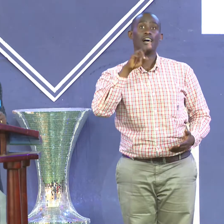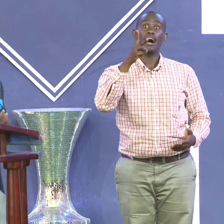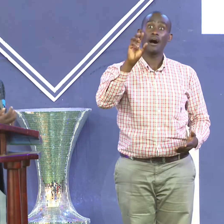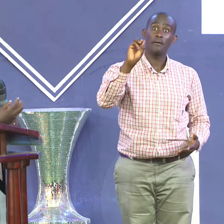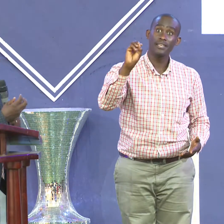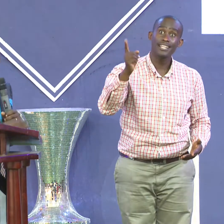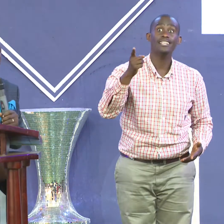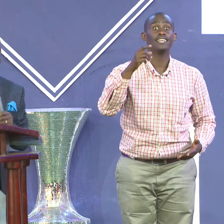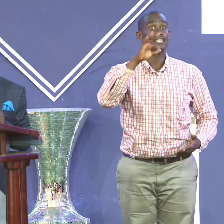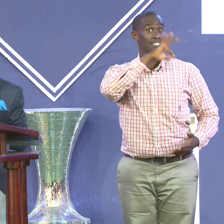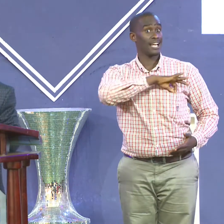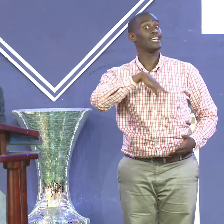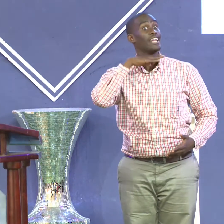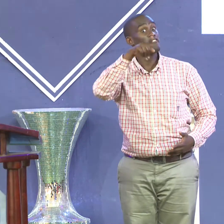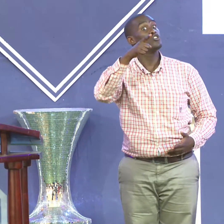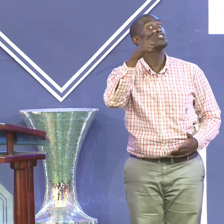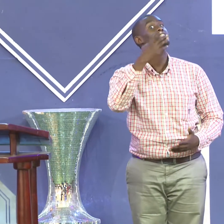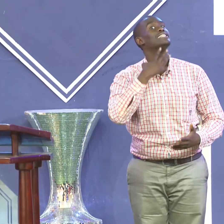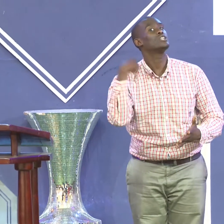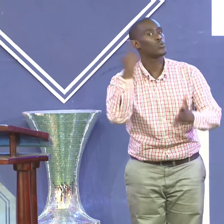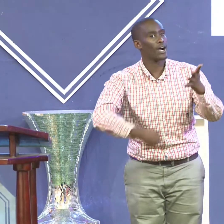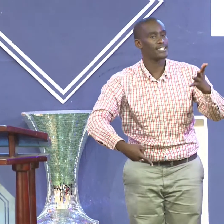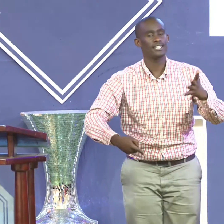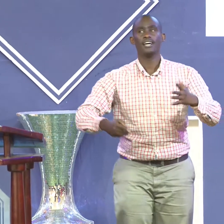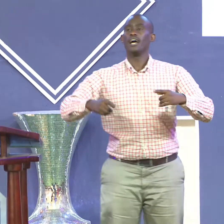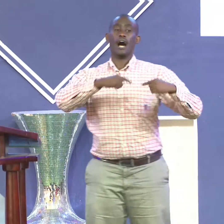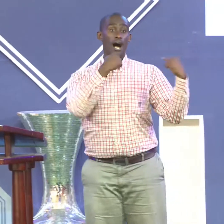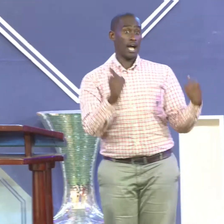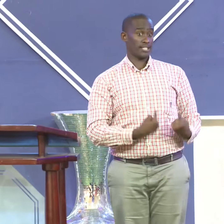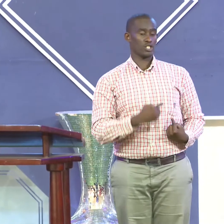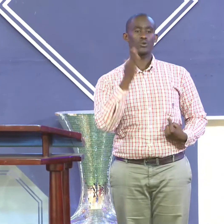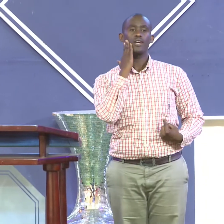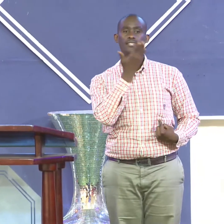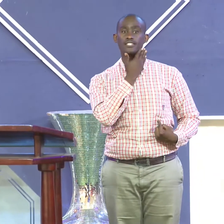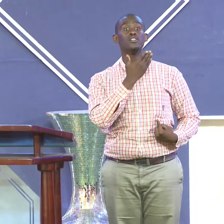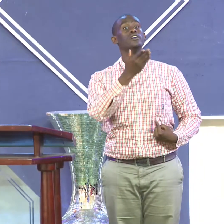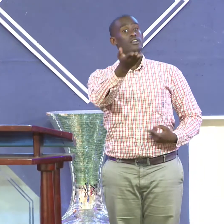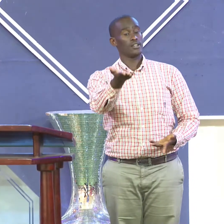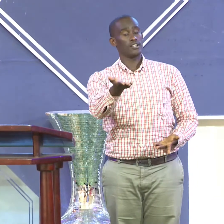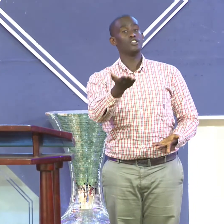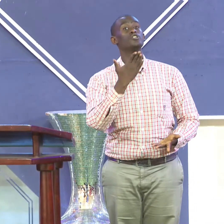enough, you just need a grace in your heart. You need Christ